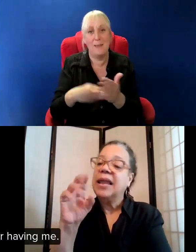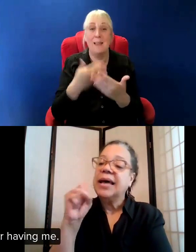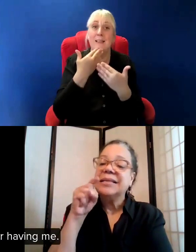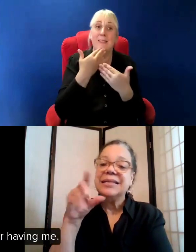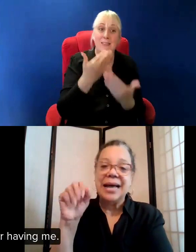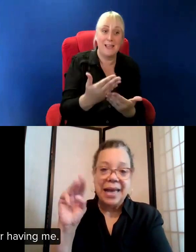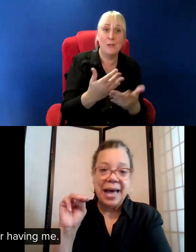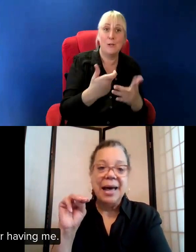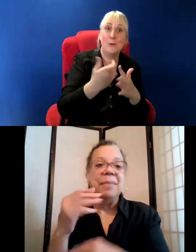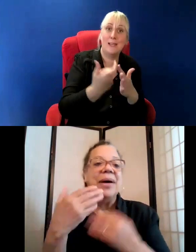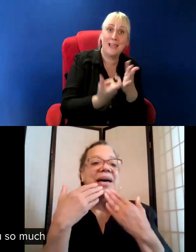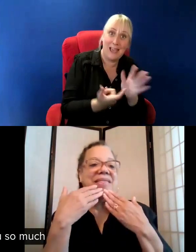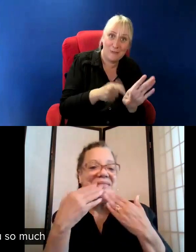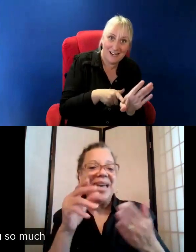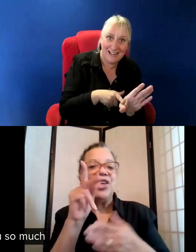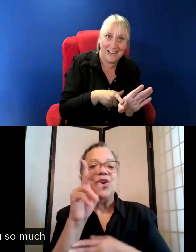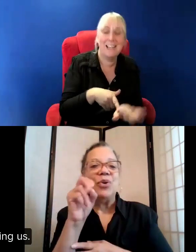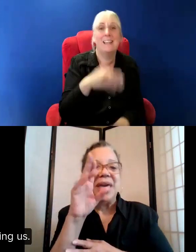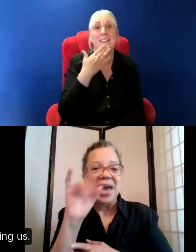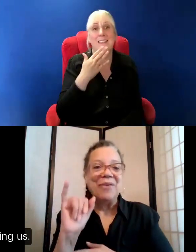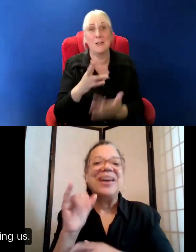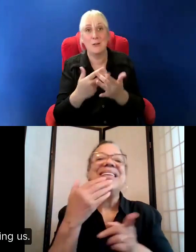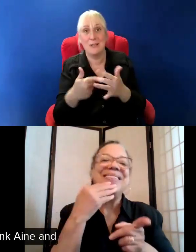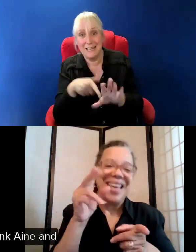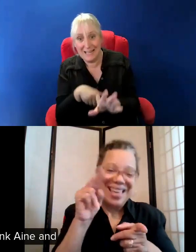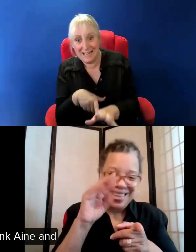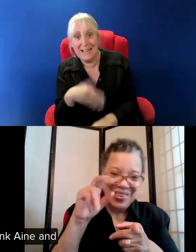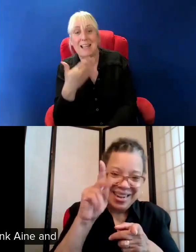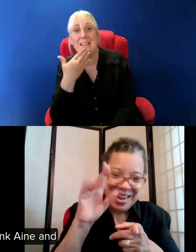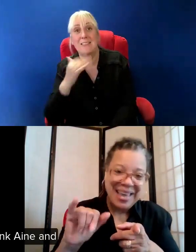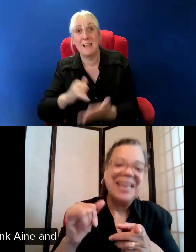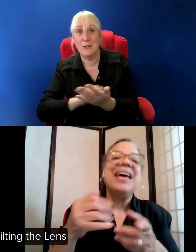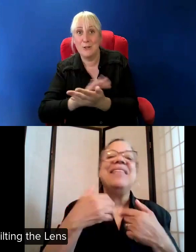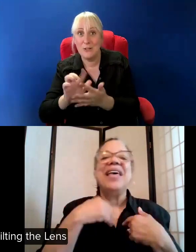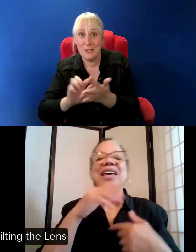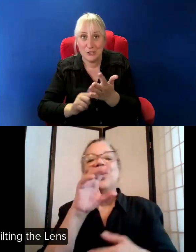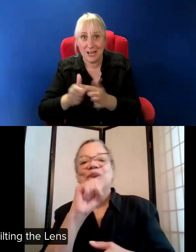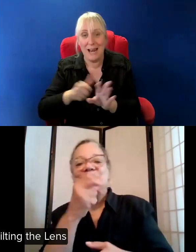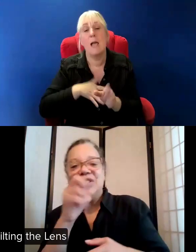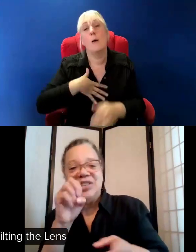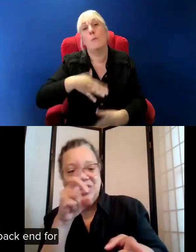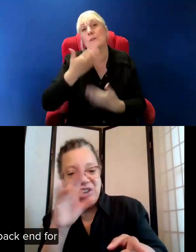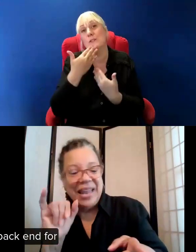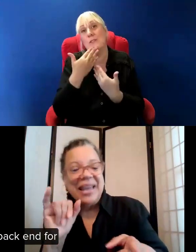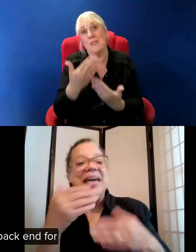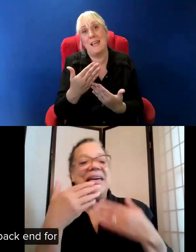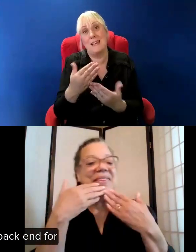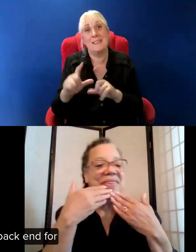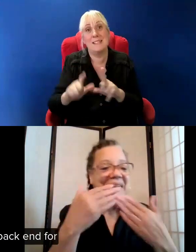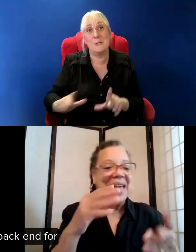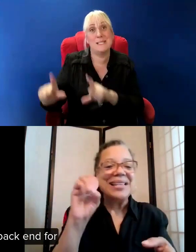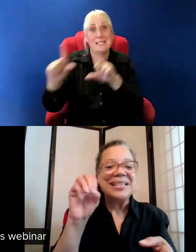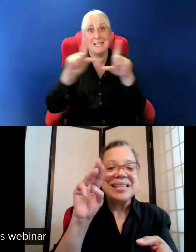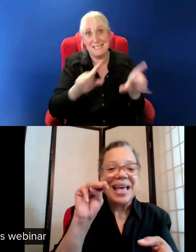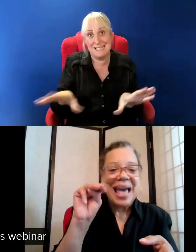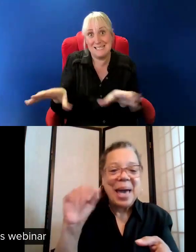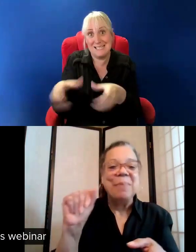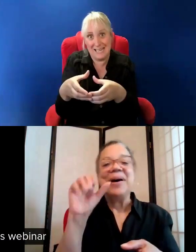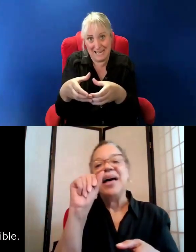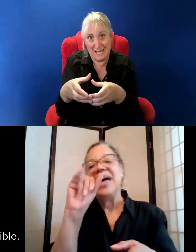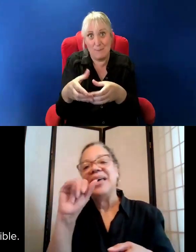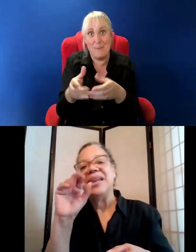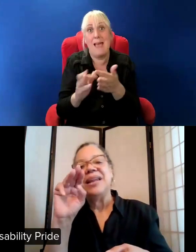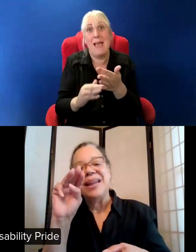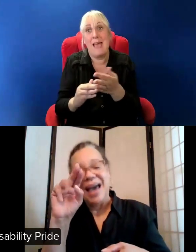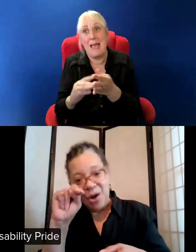joining us. Thank you for having me. Thank you so much for joining us. I want to thank Anya and Emma at the Tilting the Lens team in the back end for making this